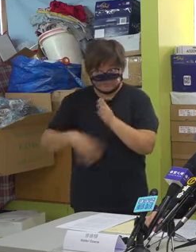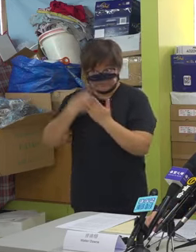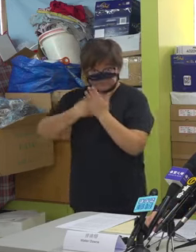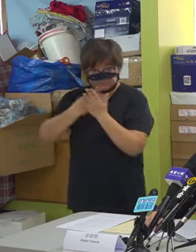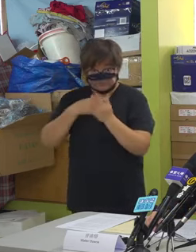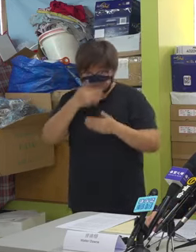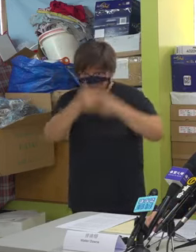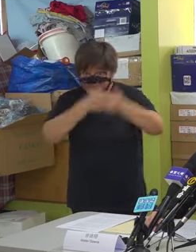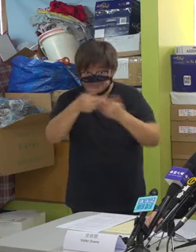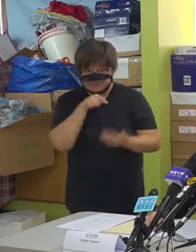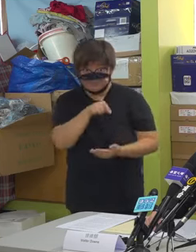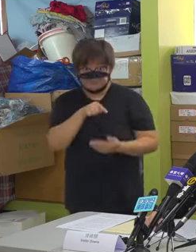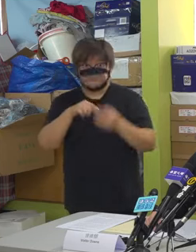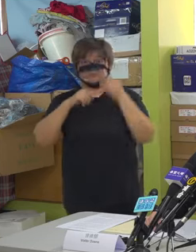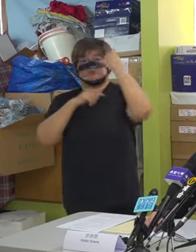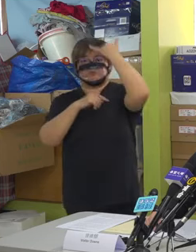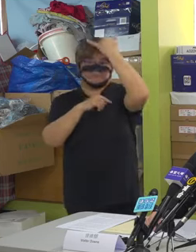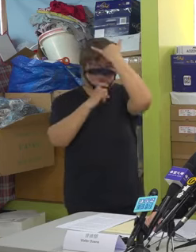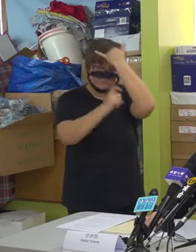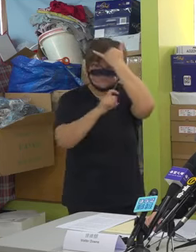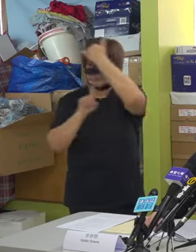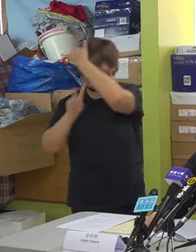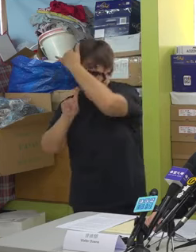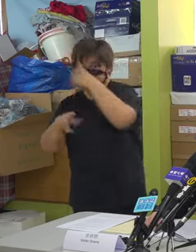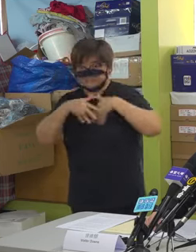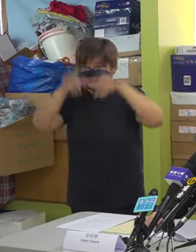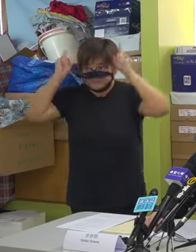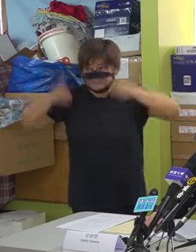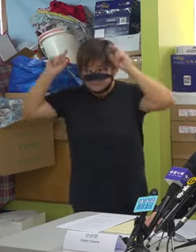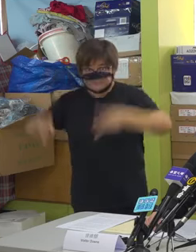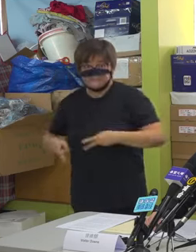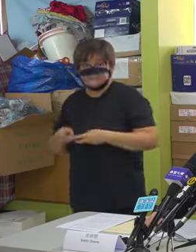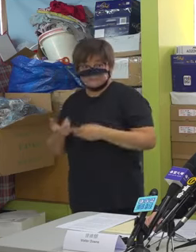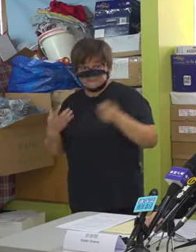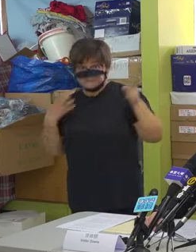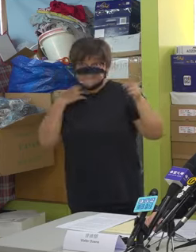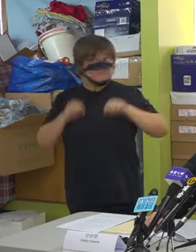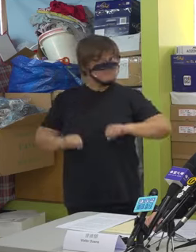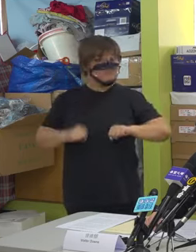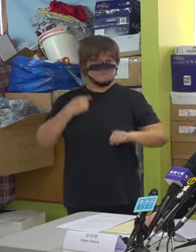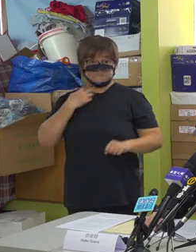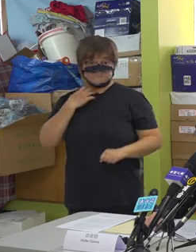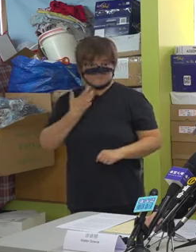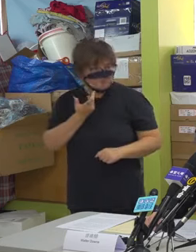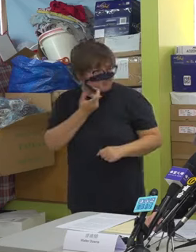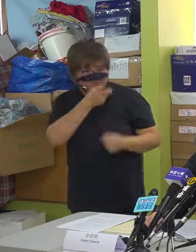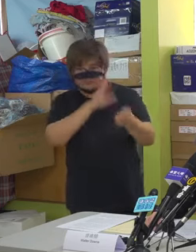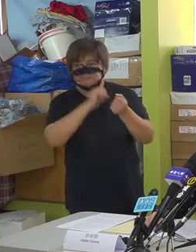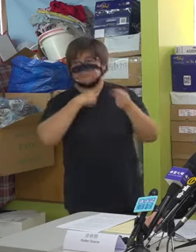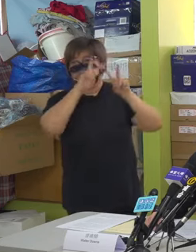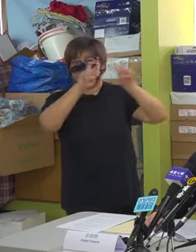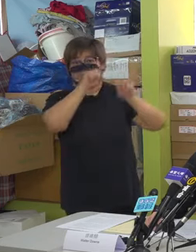12th June, her too late, too little suspension of the proposal, or as she puts it, putting it to